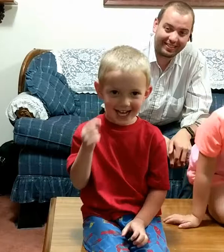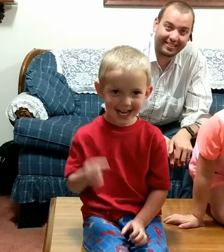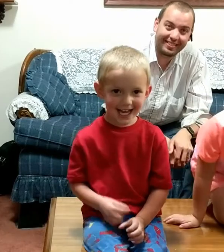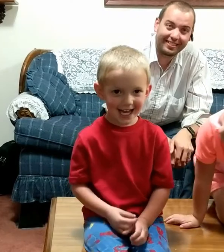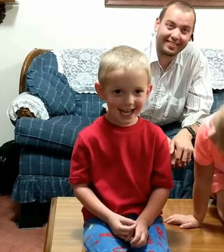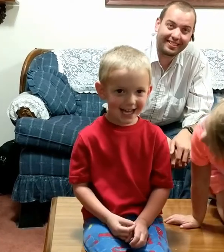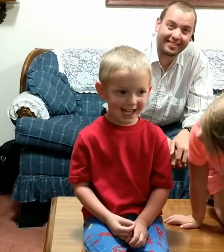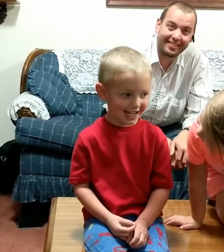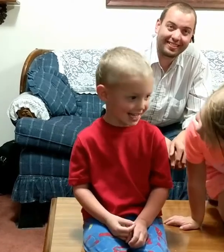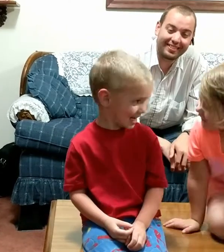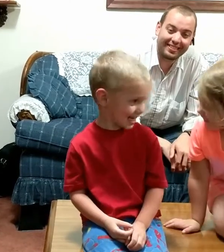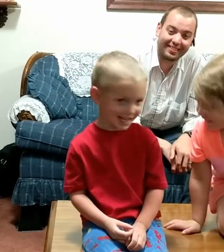A bird.